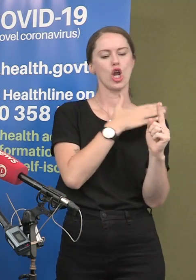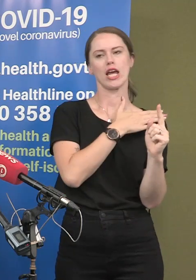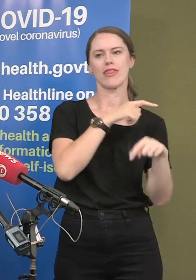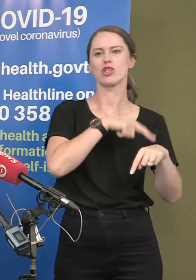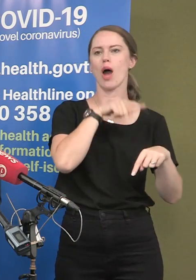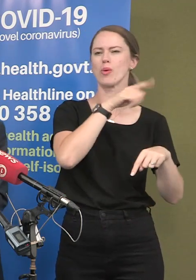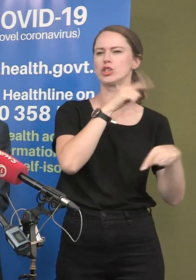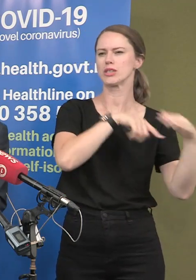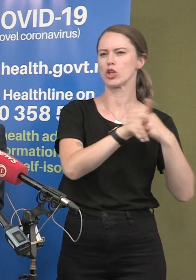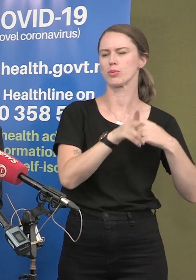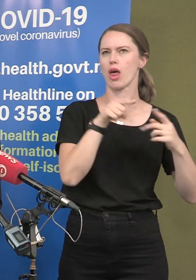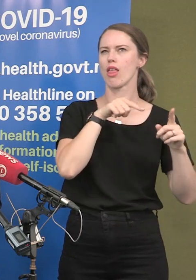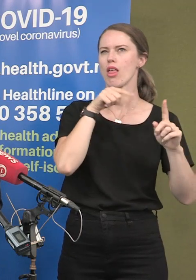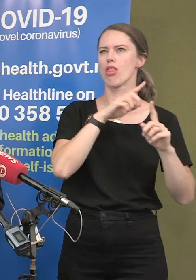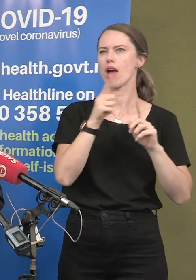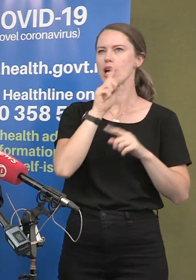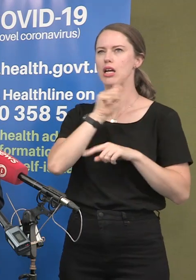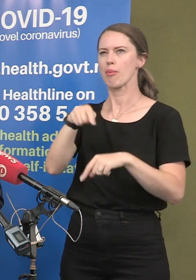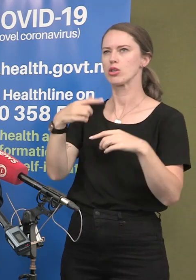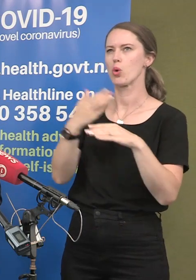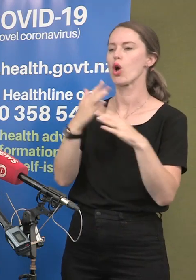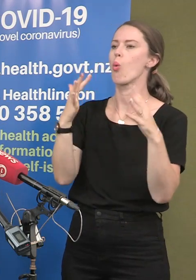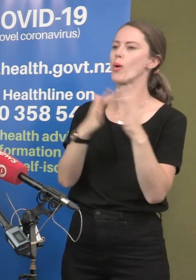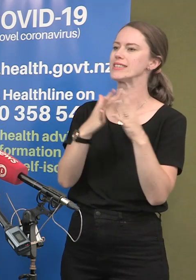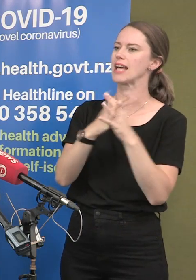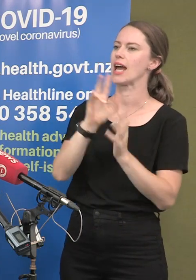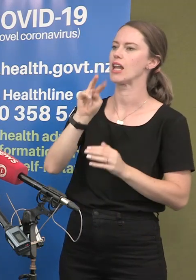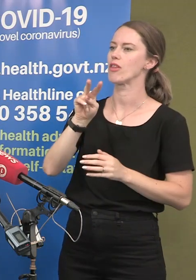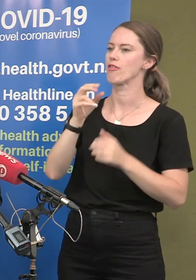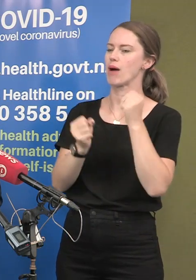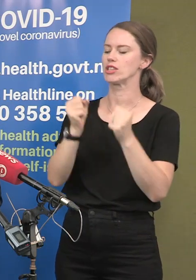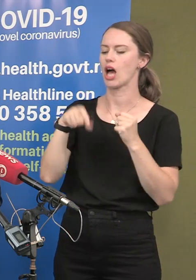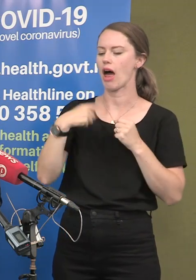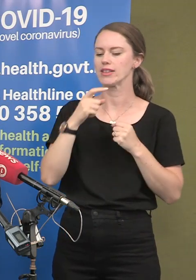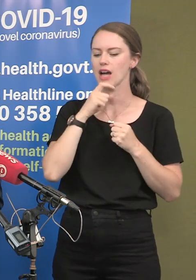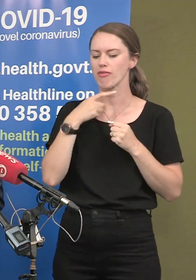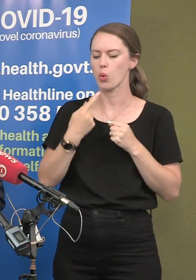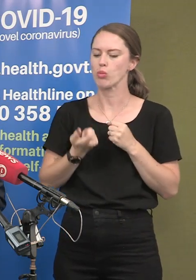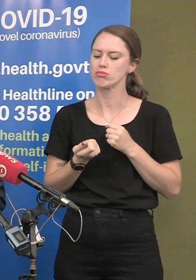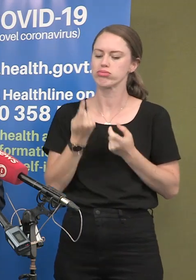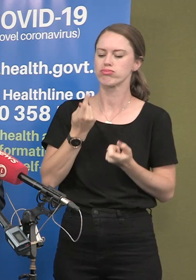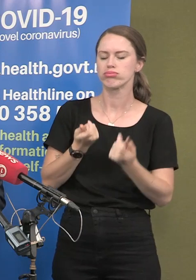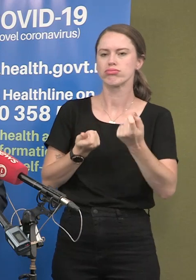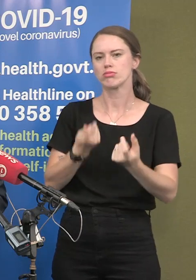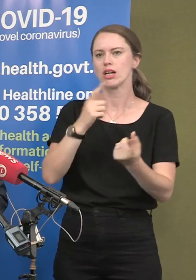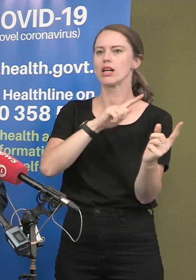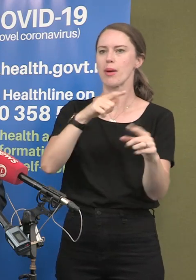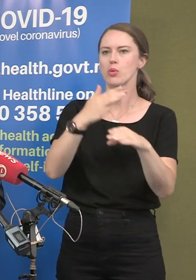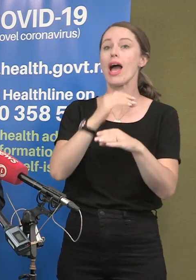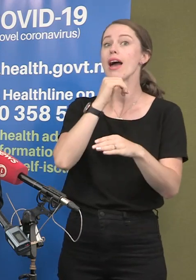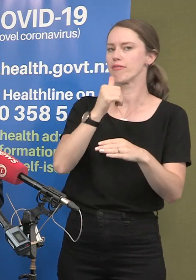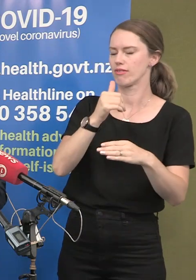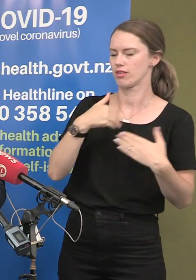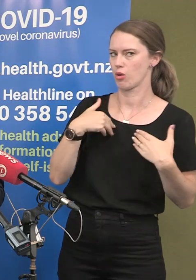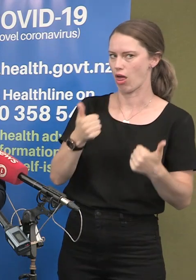admission, and so will be coming back to work by this Wednesday, the 11th of March, and other staff will progressively return to work, if they are